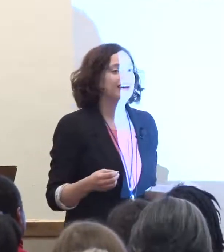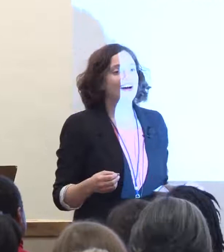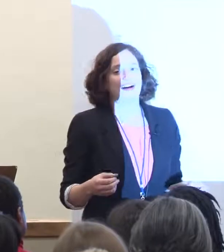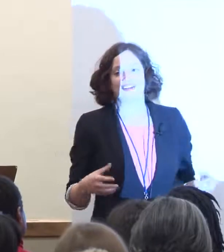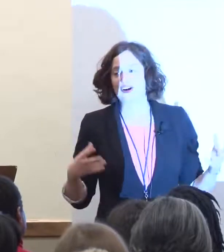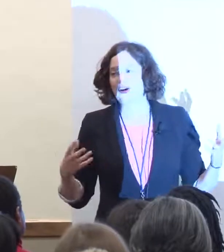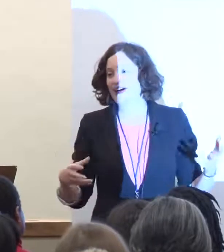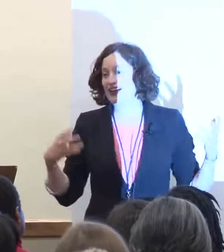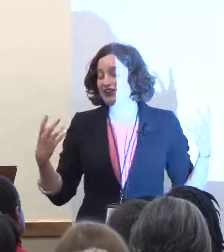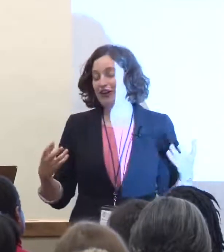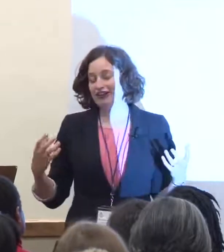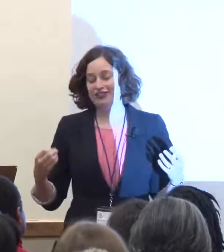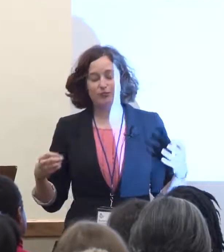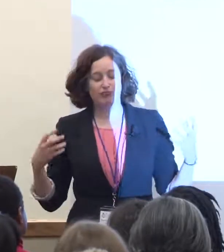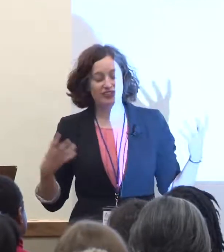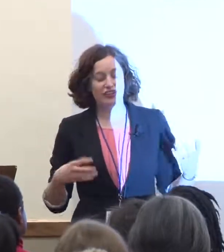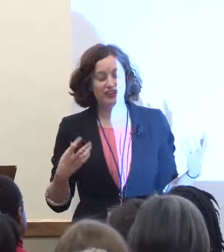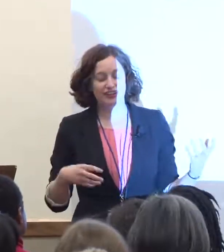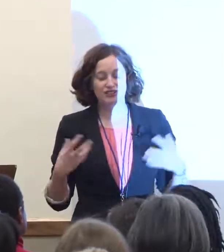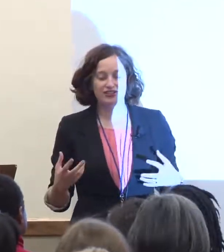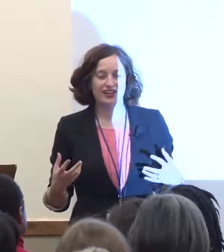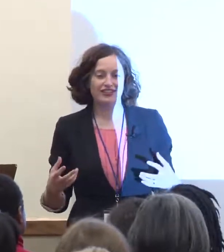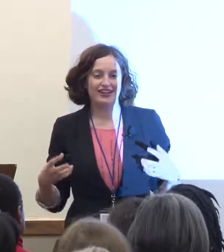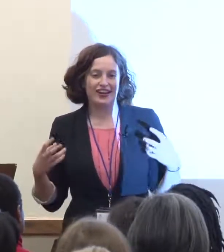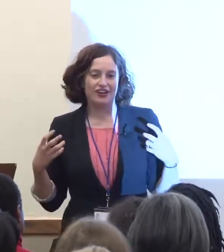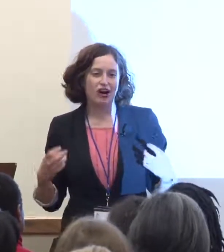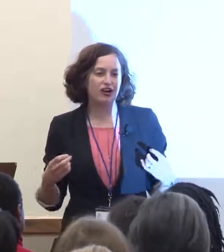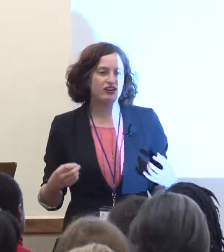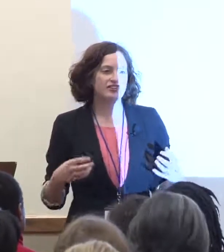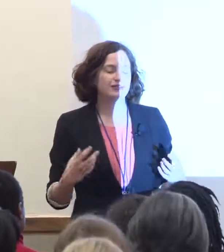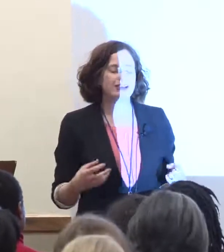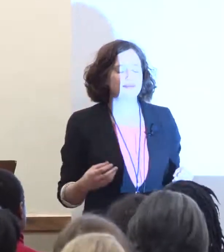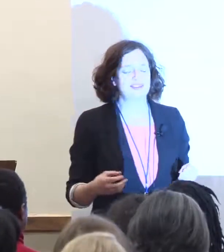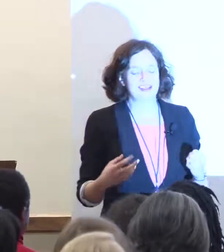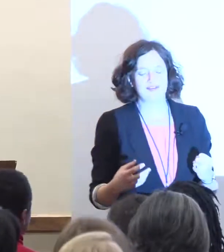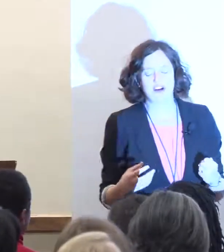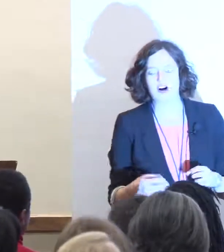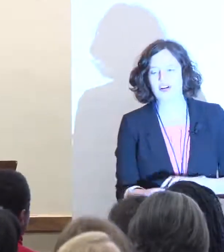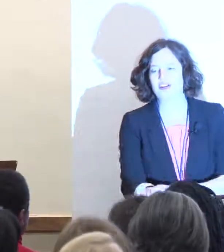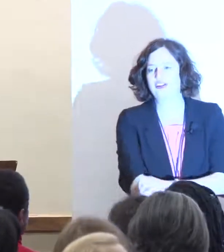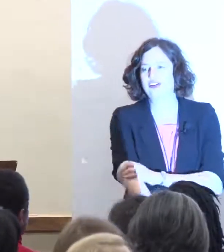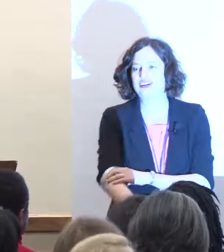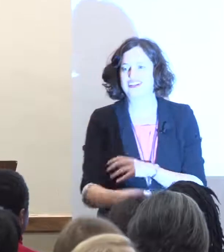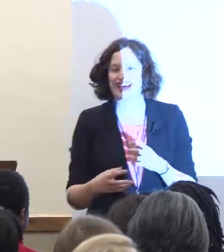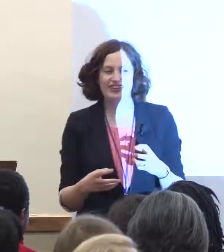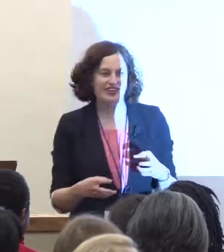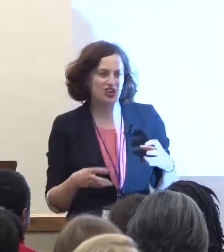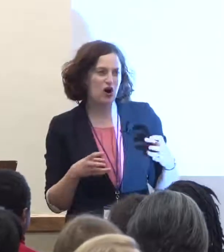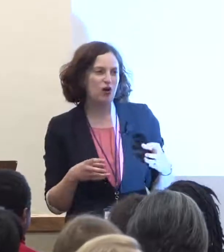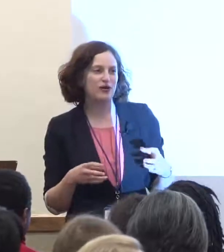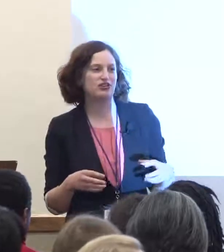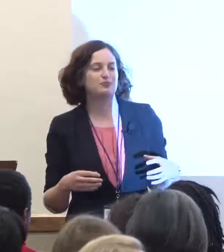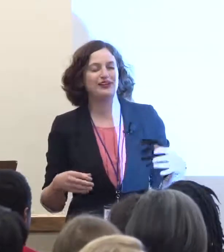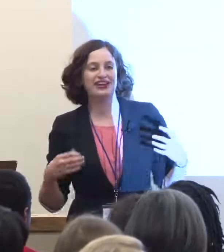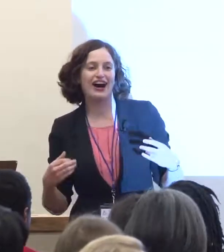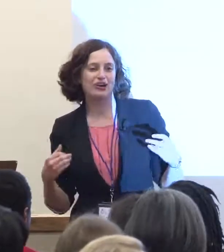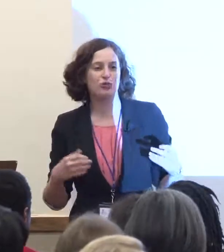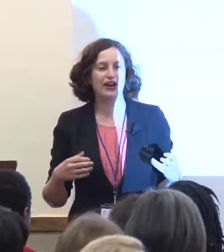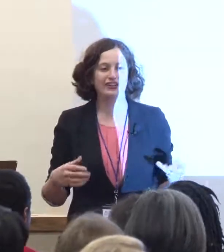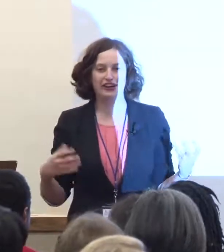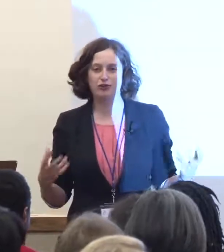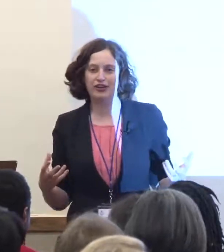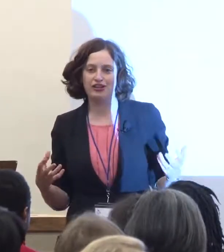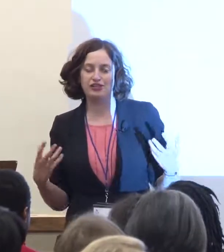chutzpah. Mm-hmm. So as hard as new sounds like that are, sometimes it's even harder to learn a sound that's almost but